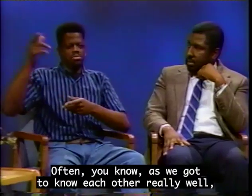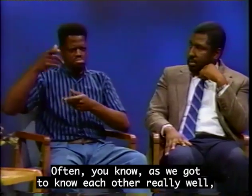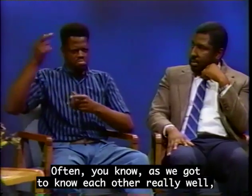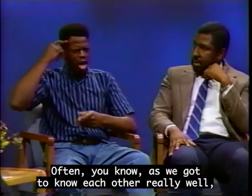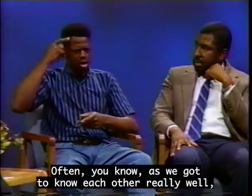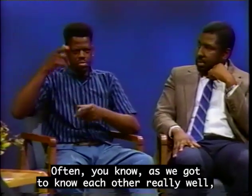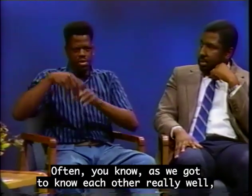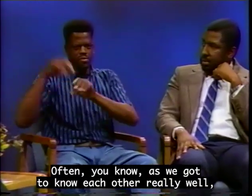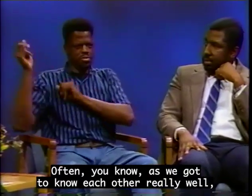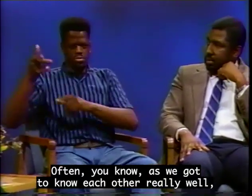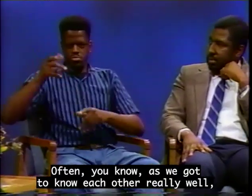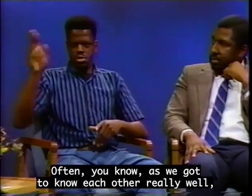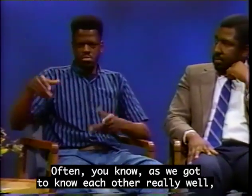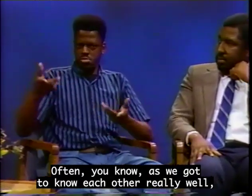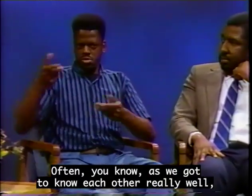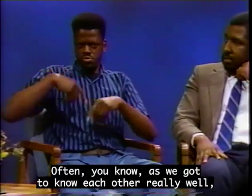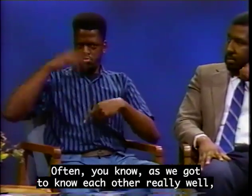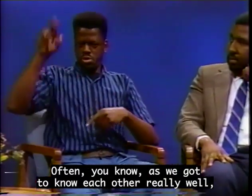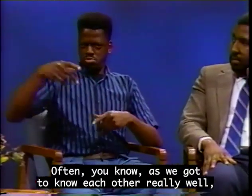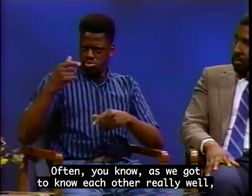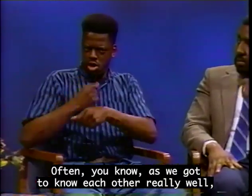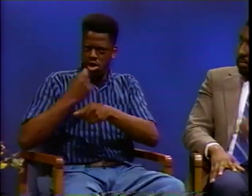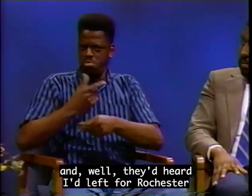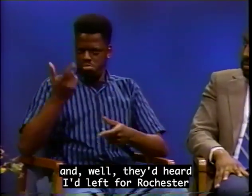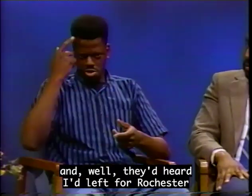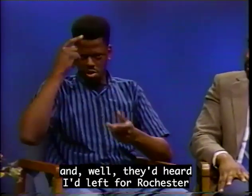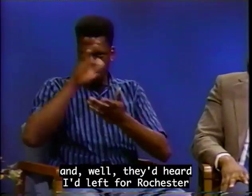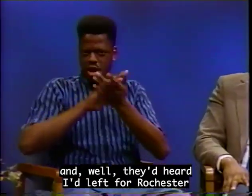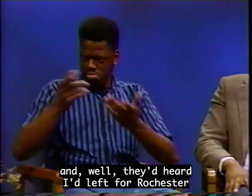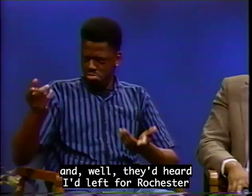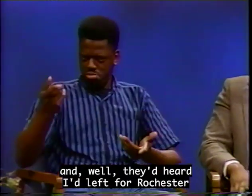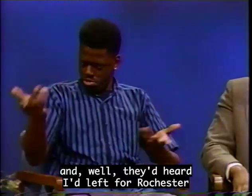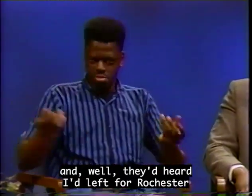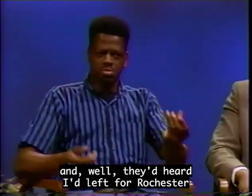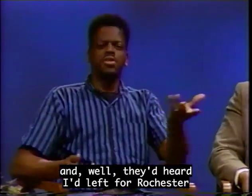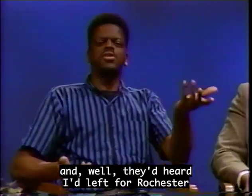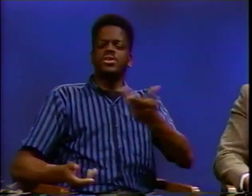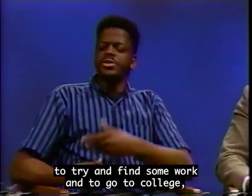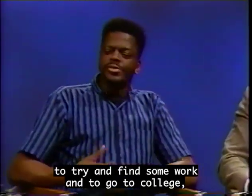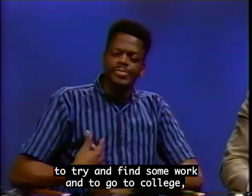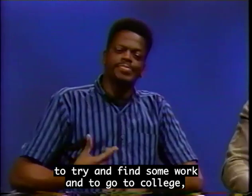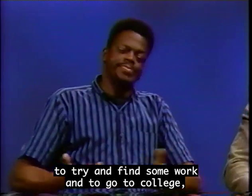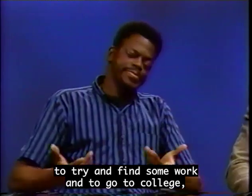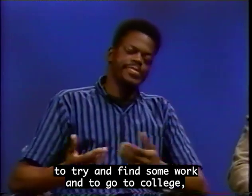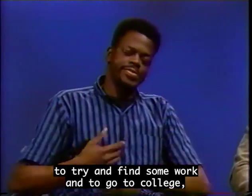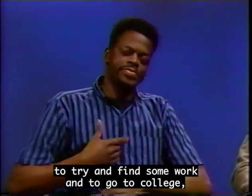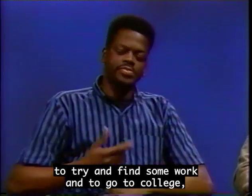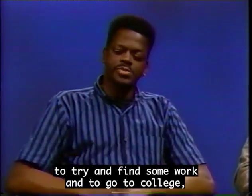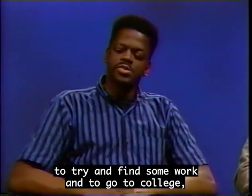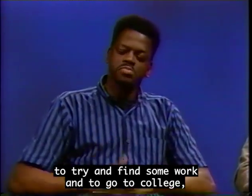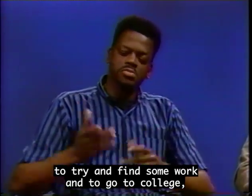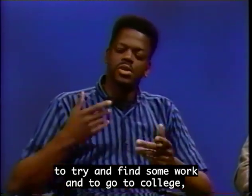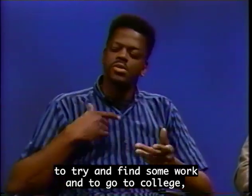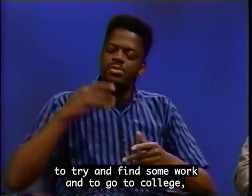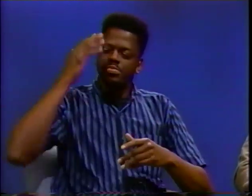often, you know, as we got to know each other really well, and, well, they'd heard I'd left for Rochester to try and find some work and to go to college,